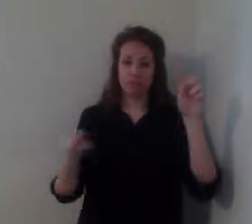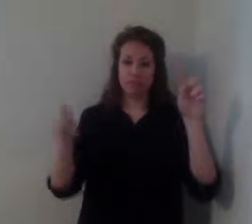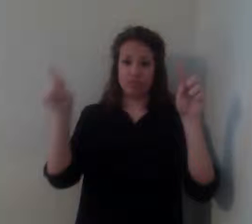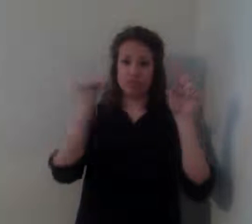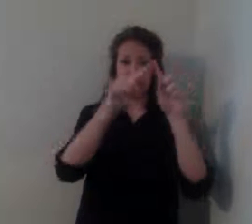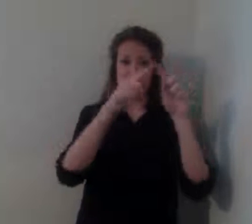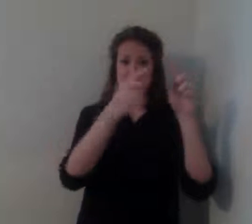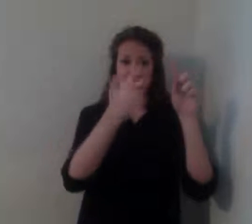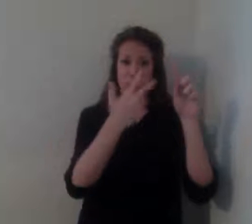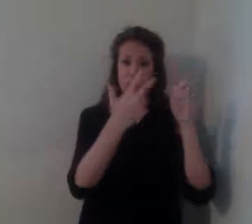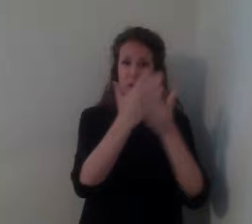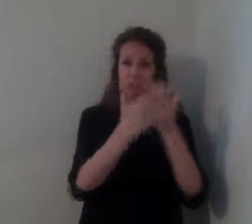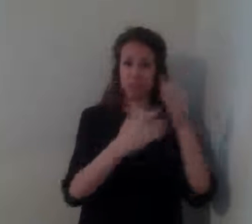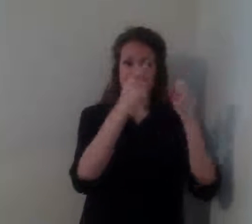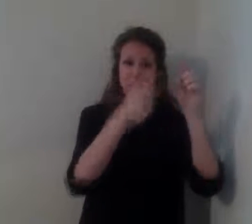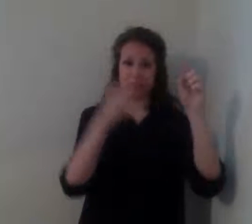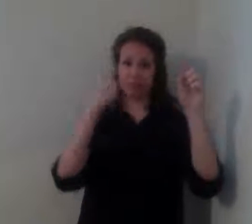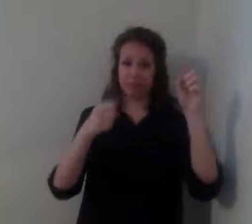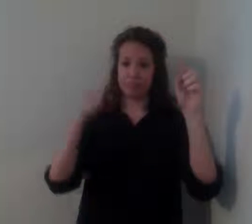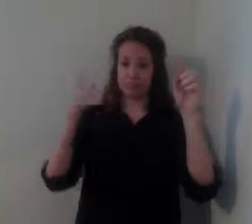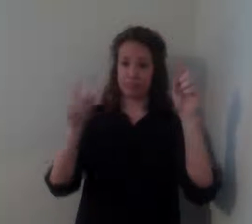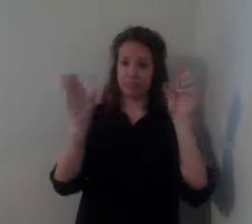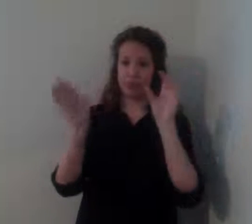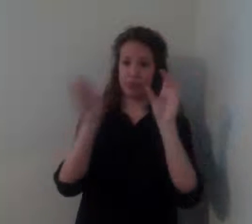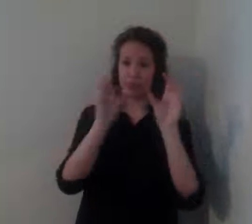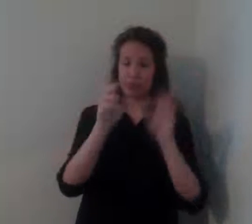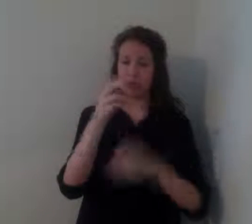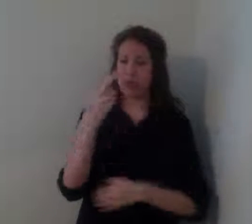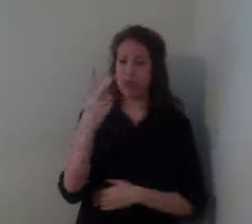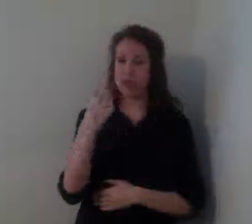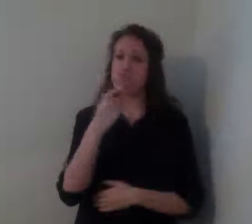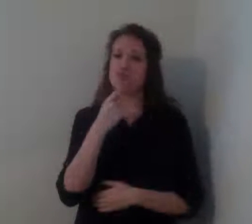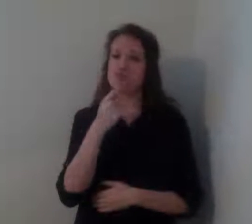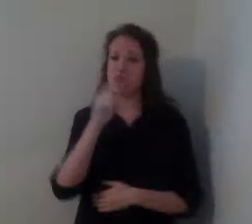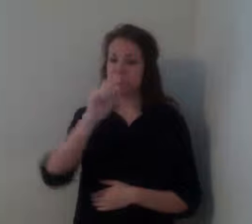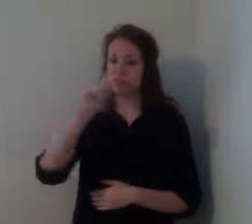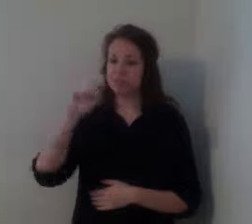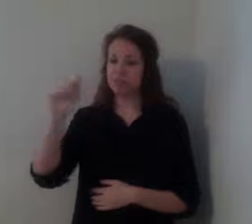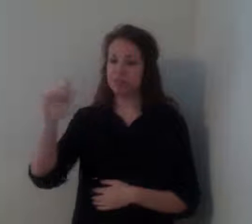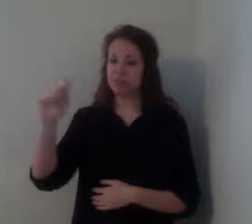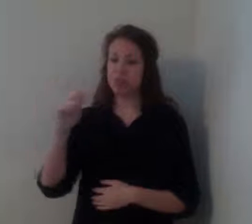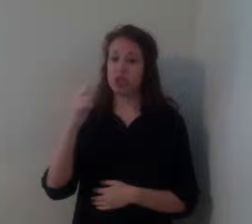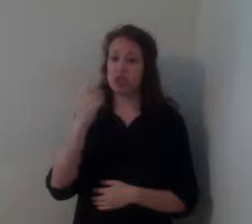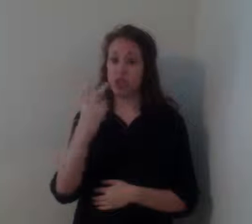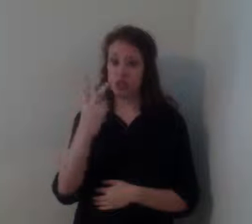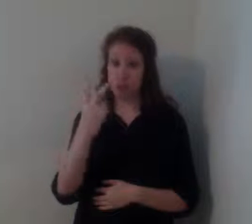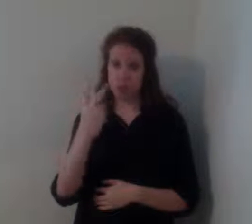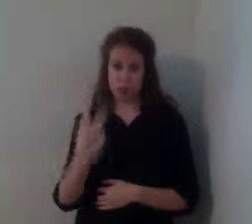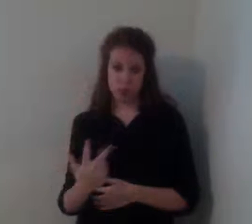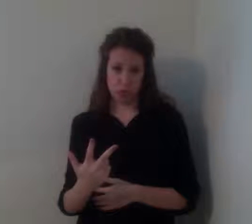3 equal parts, and 2 of them are shaded red. So 2 over 3, or 2/3 of the rectangle, is shaded